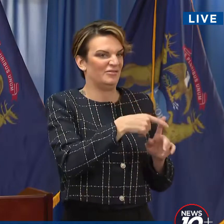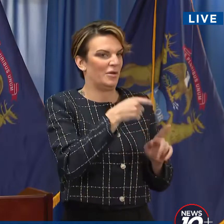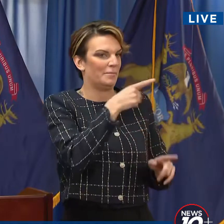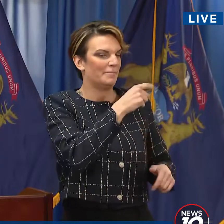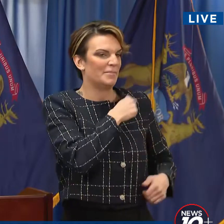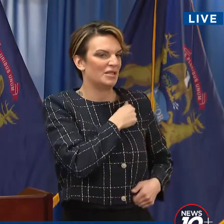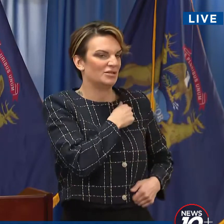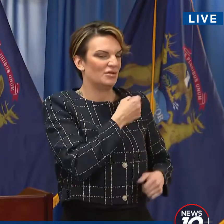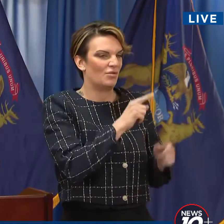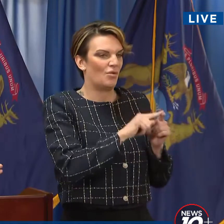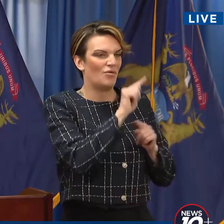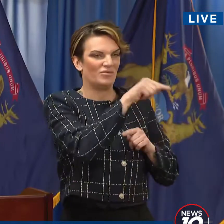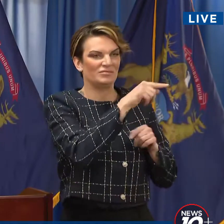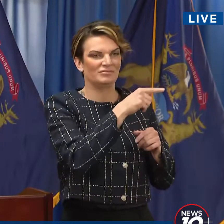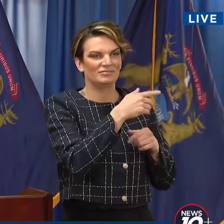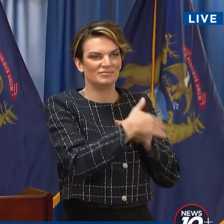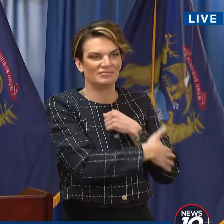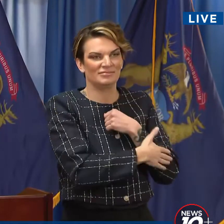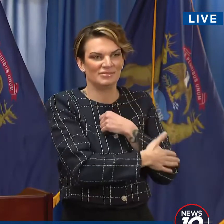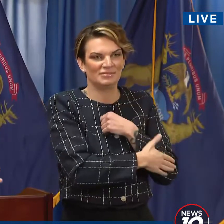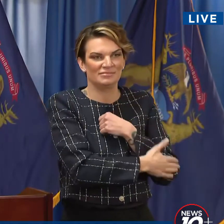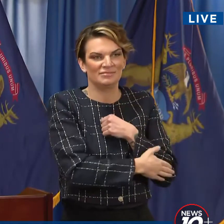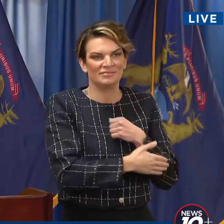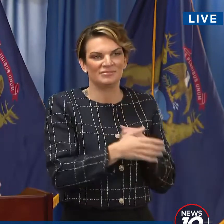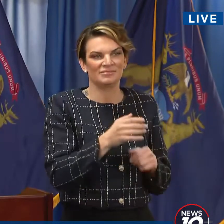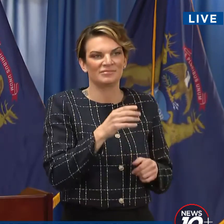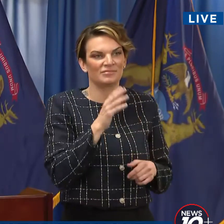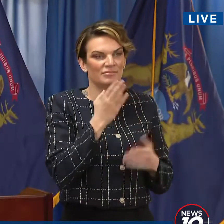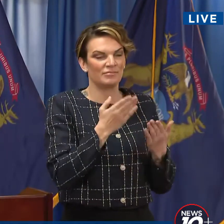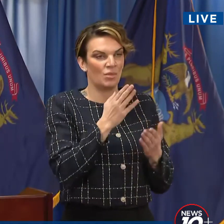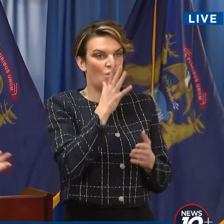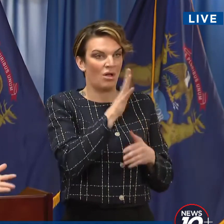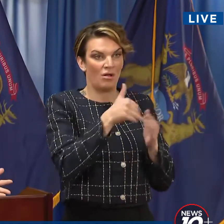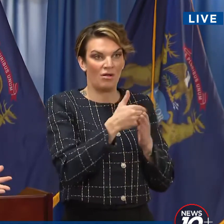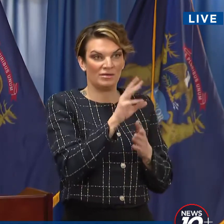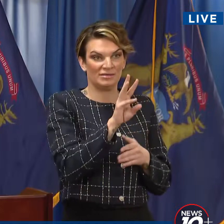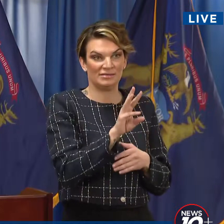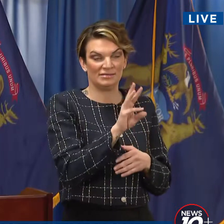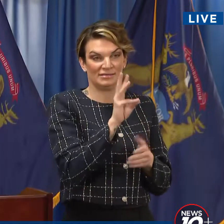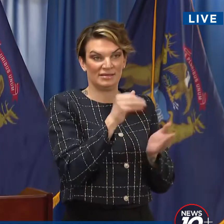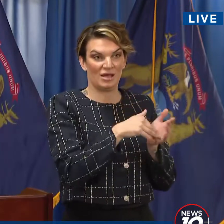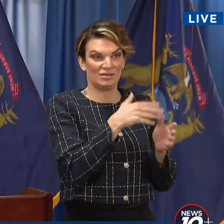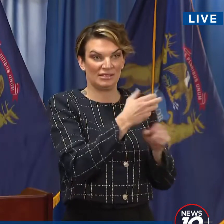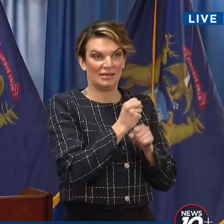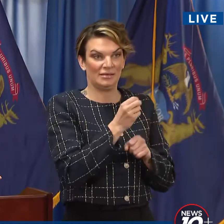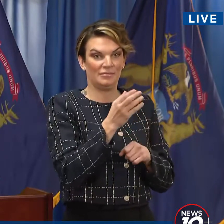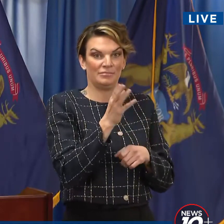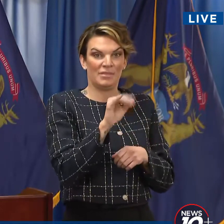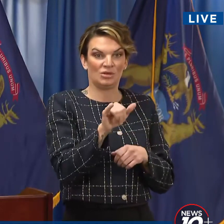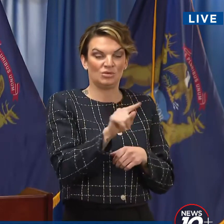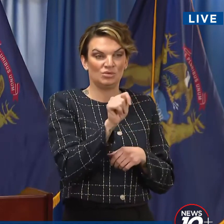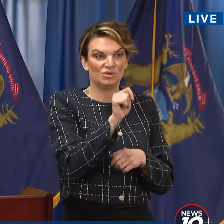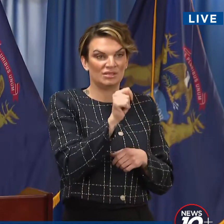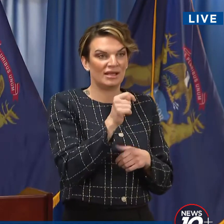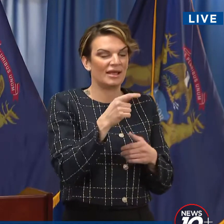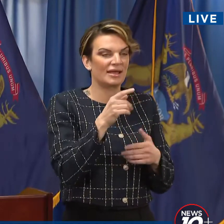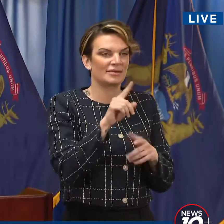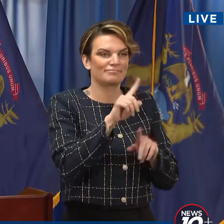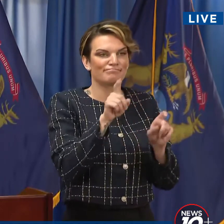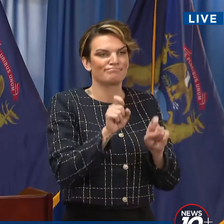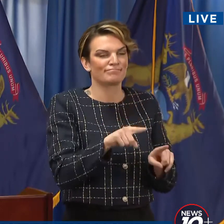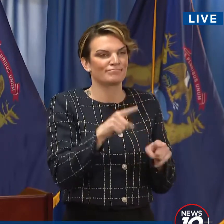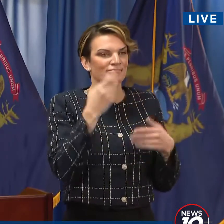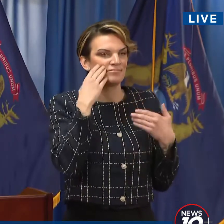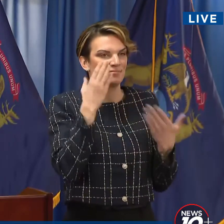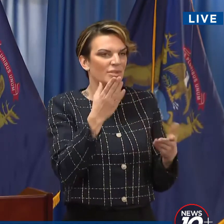those overseas ballots. And I'll mention, it's not a guarantee that all 6,000 will return by Tuesday, but we all should be, and we will be monitoring that so that we